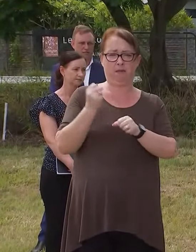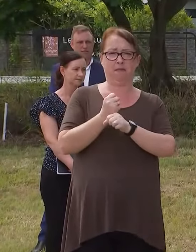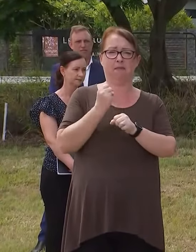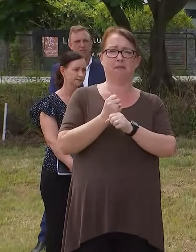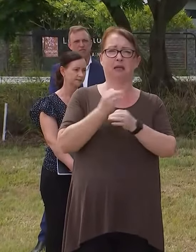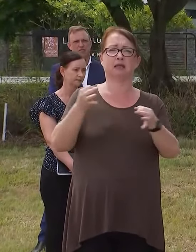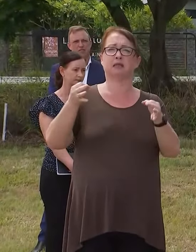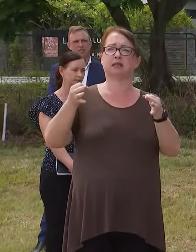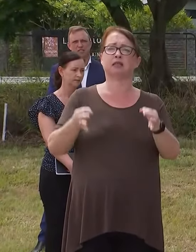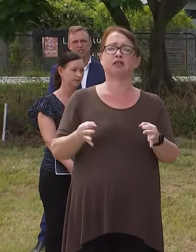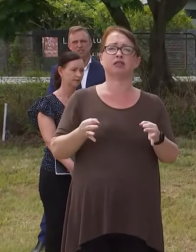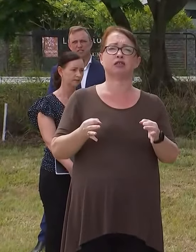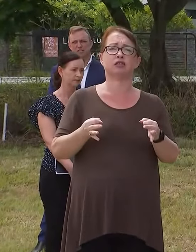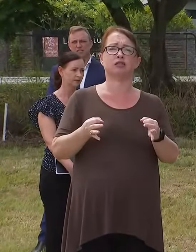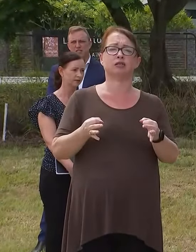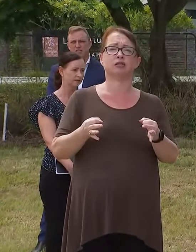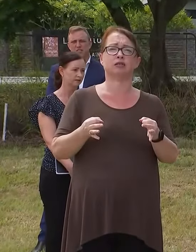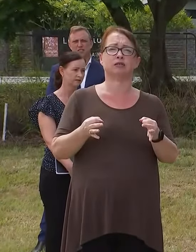decision